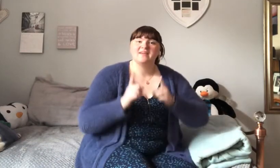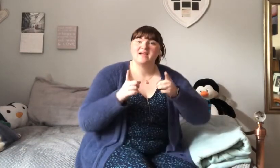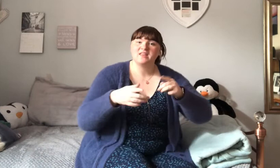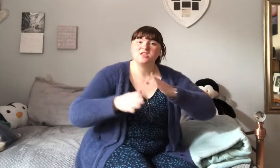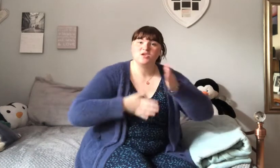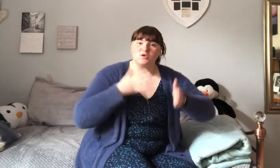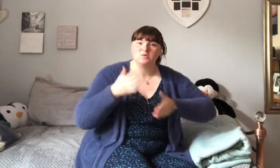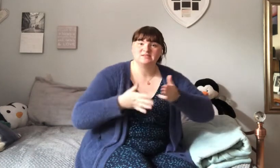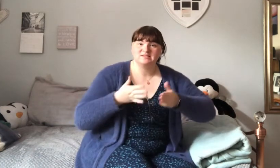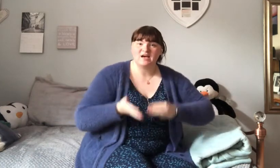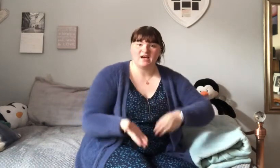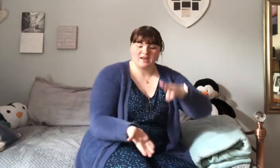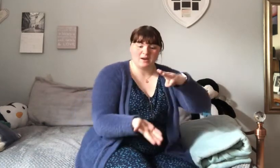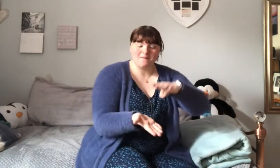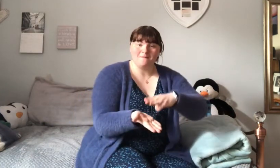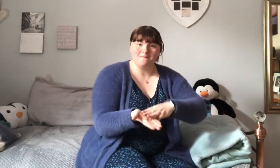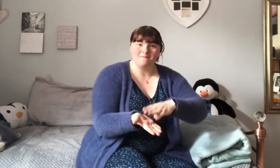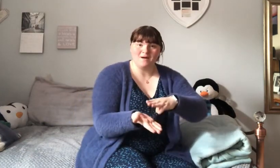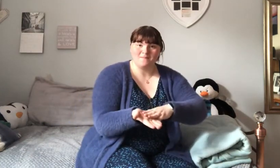Can you sign mummy?